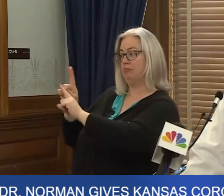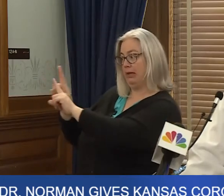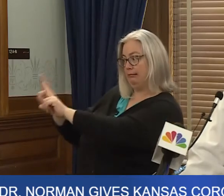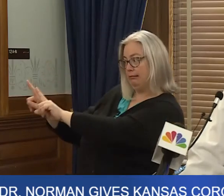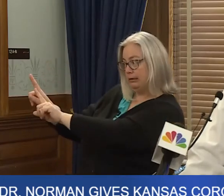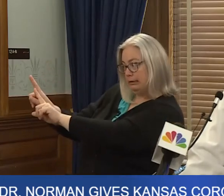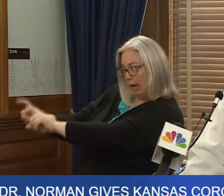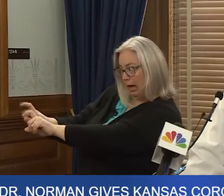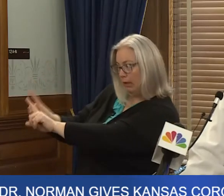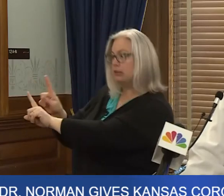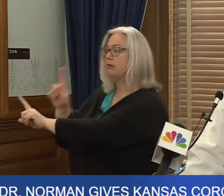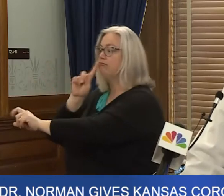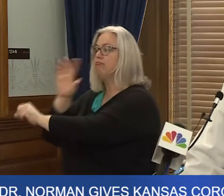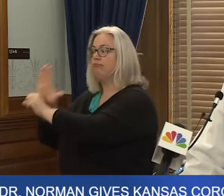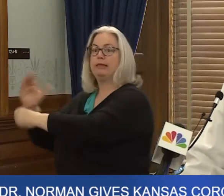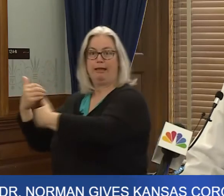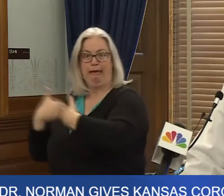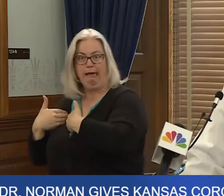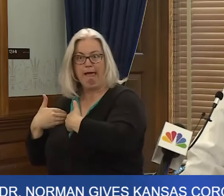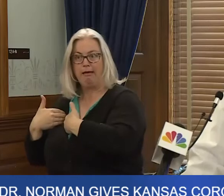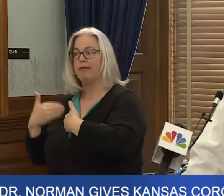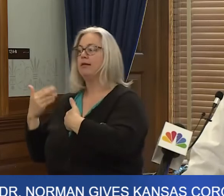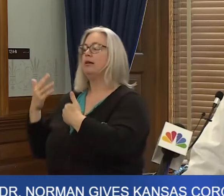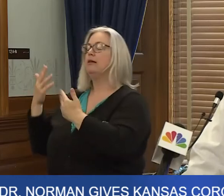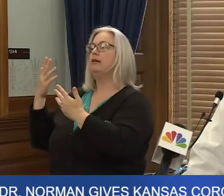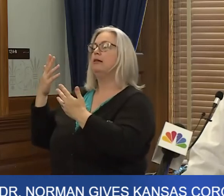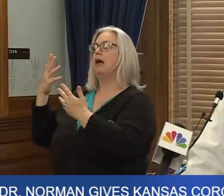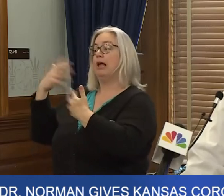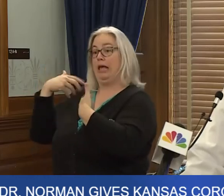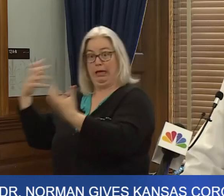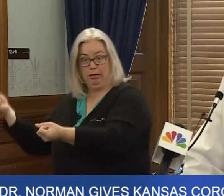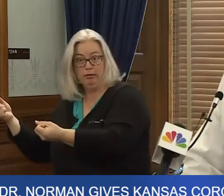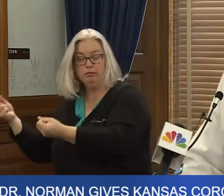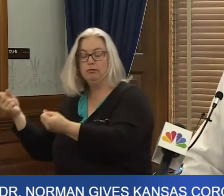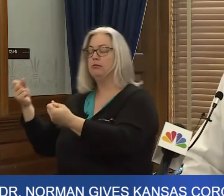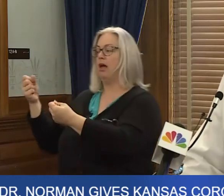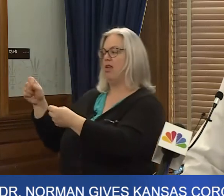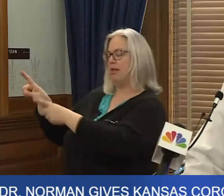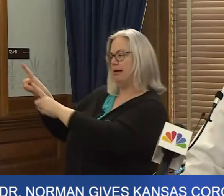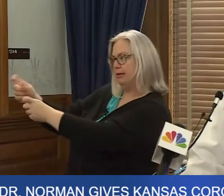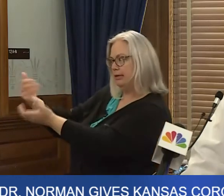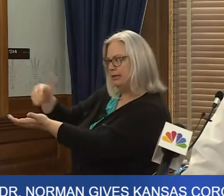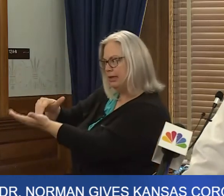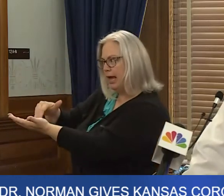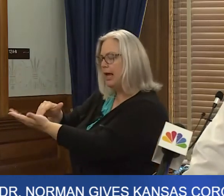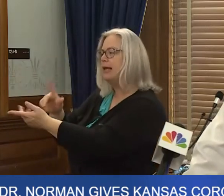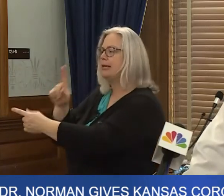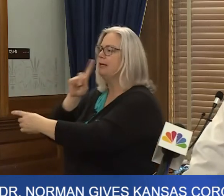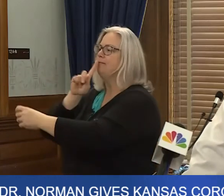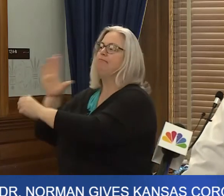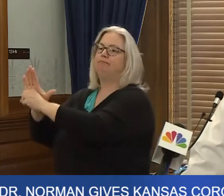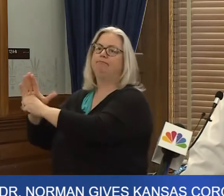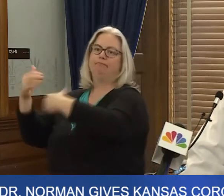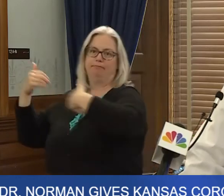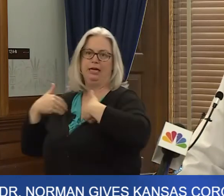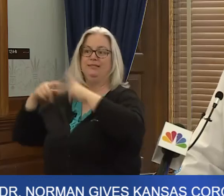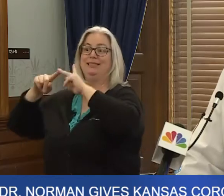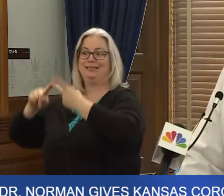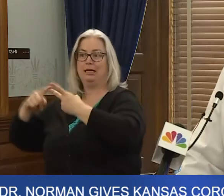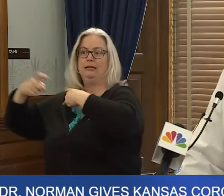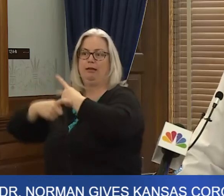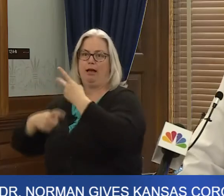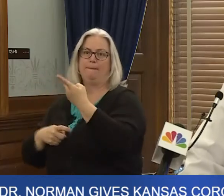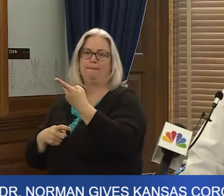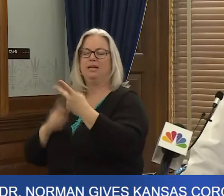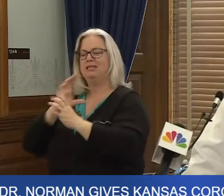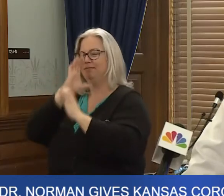positive for the virus that then have gotten ill again and tested positive again. That is unusual